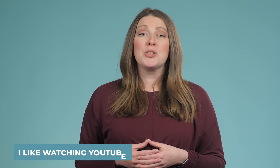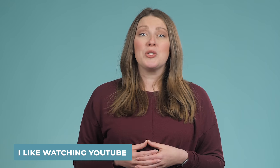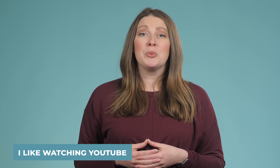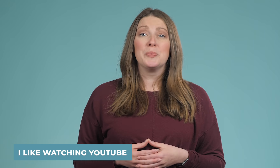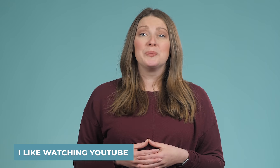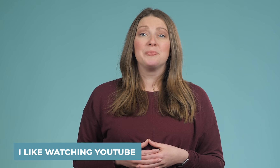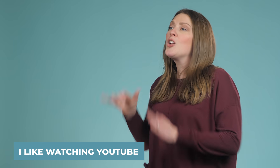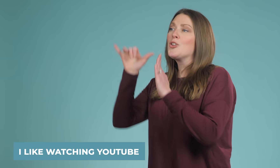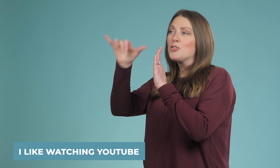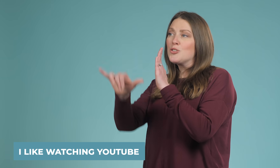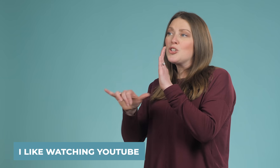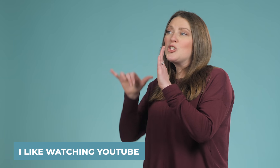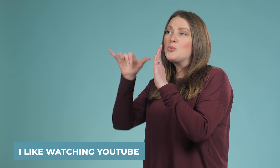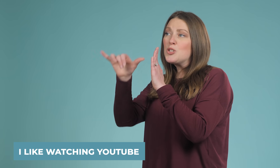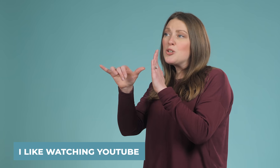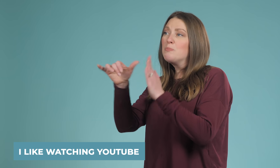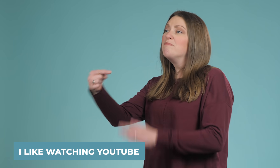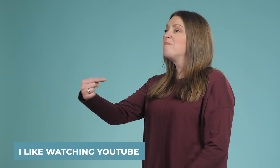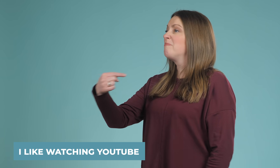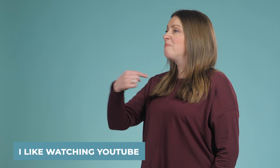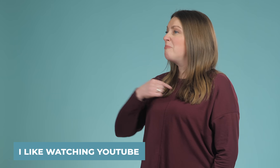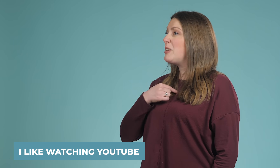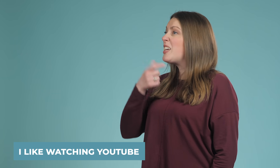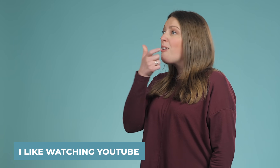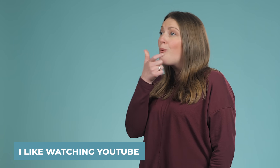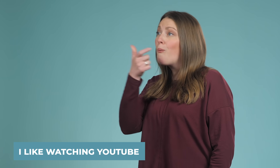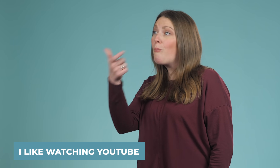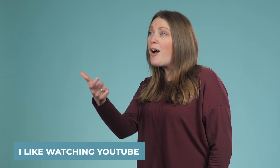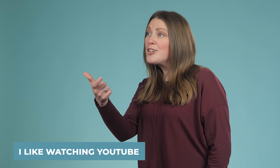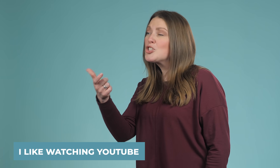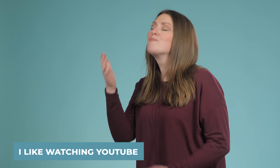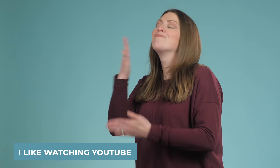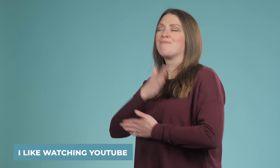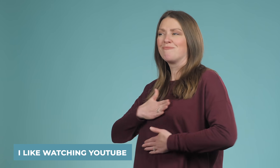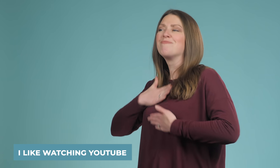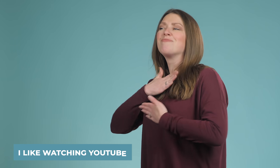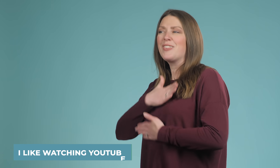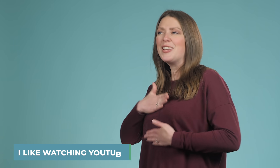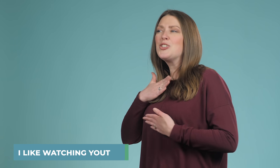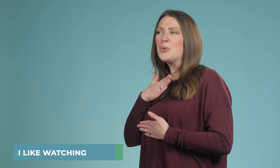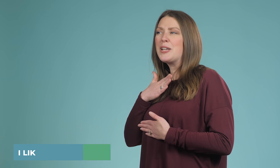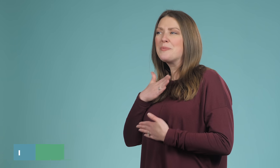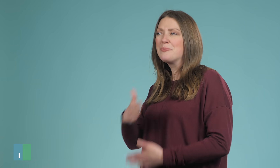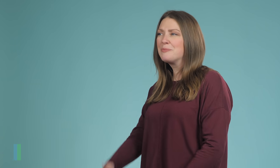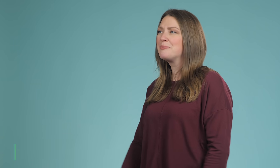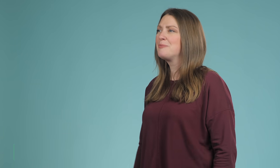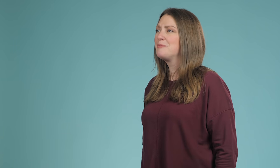YouTube. YouTube, me, watch, enjoy.